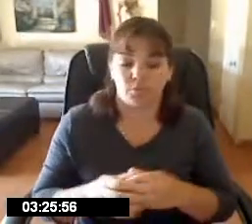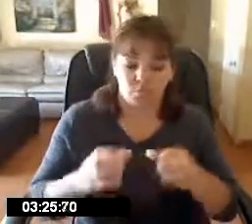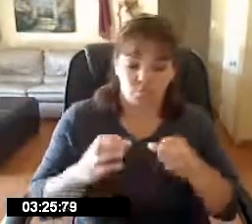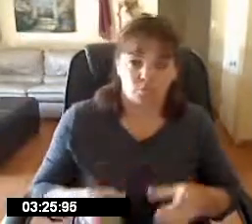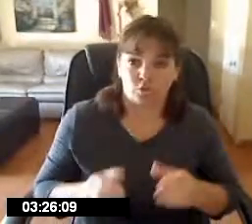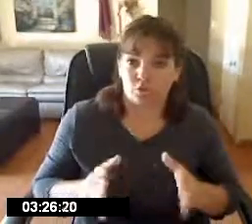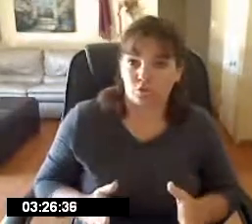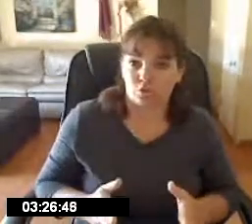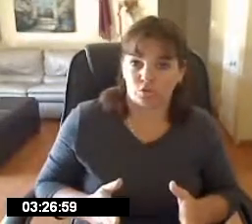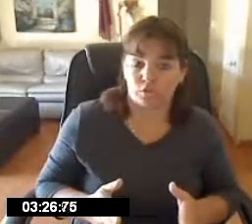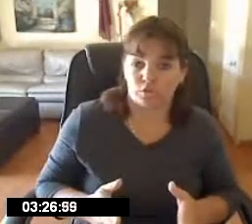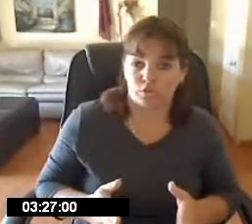deaf person.